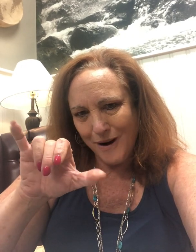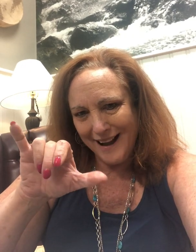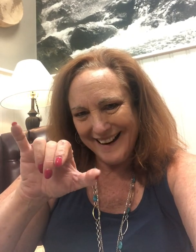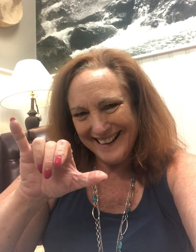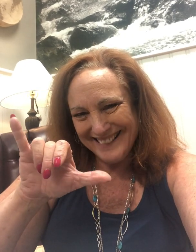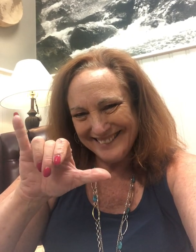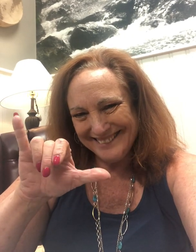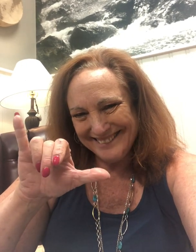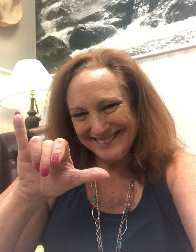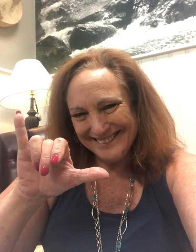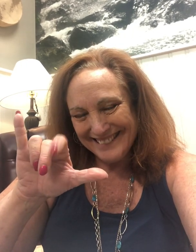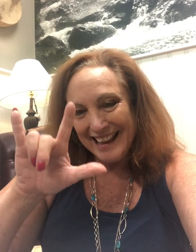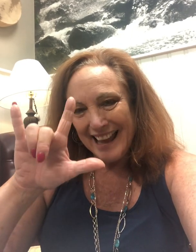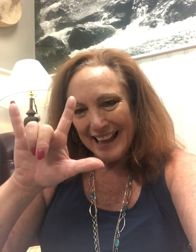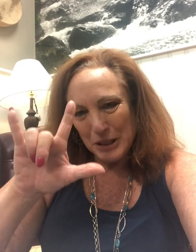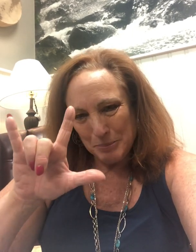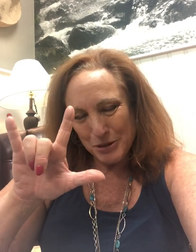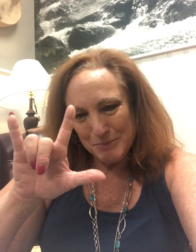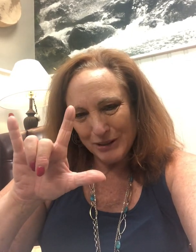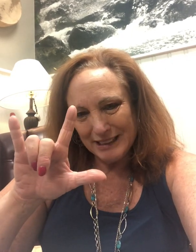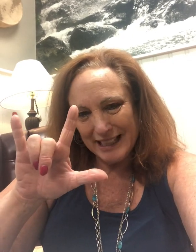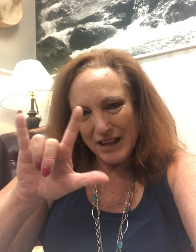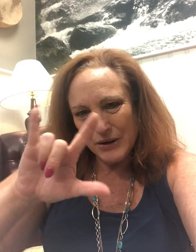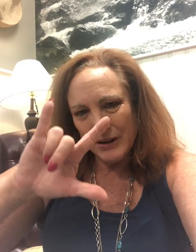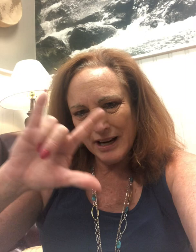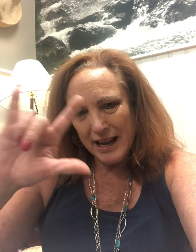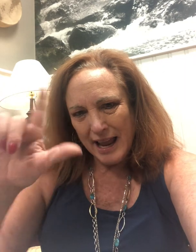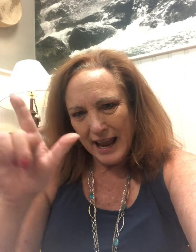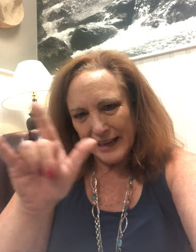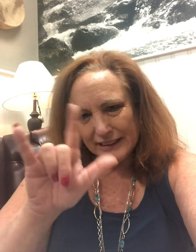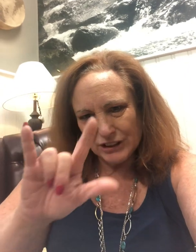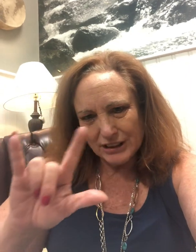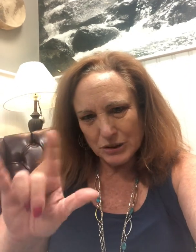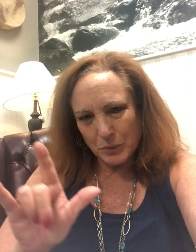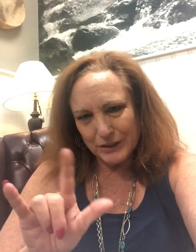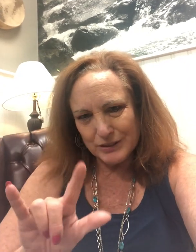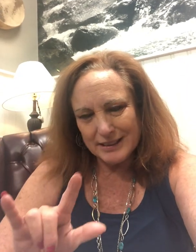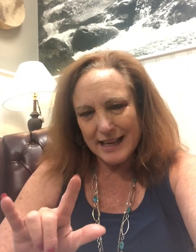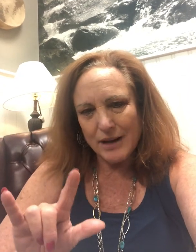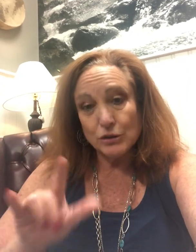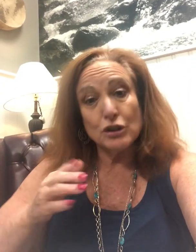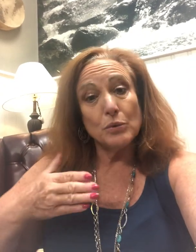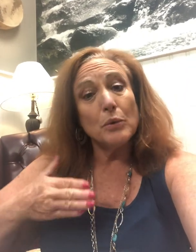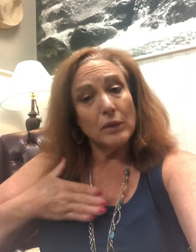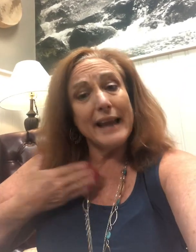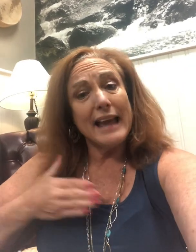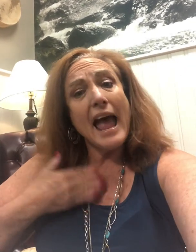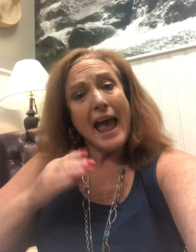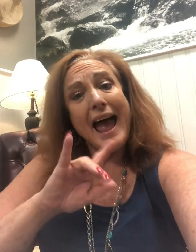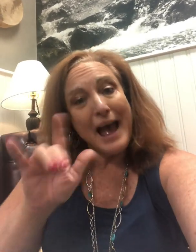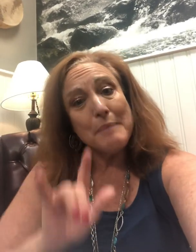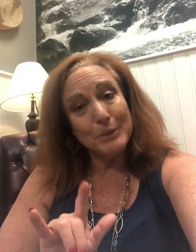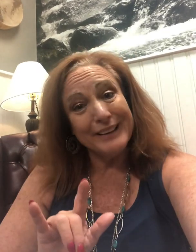ILY. You put them all together and it just squiggles down. So like happily,